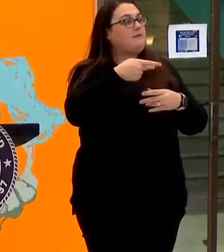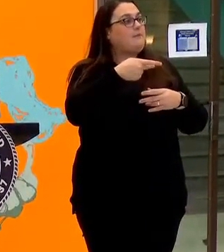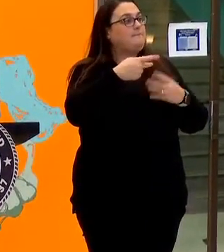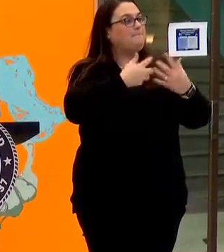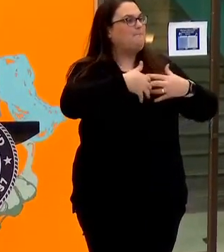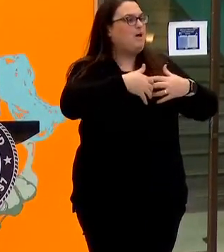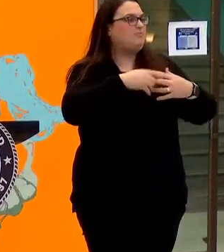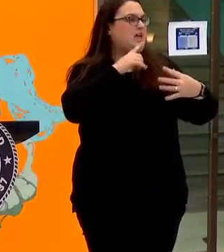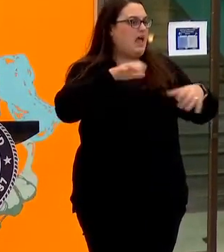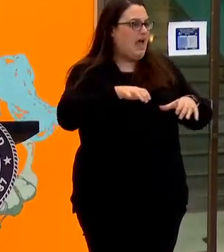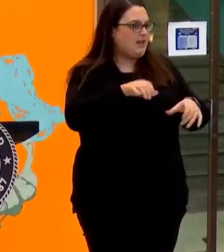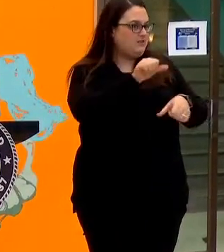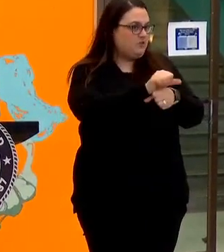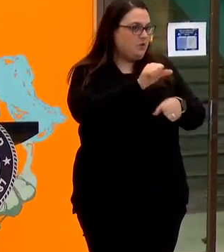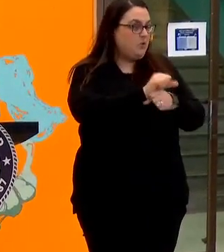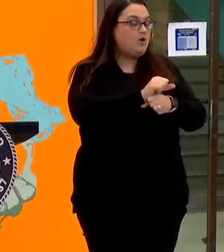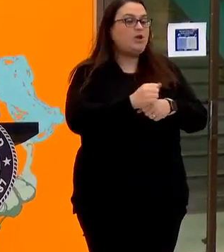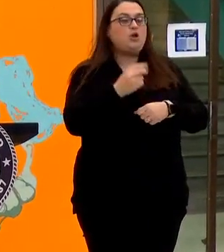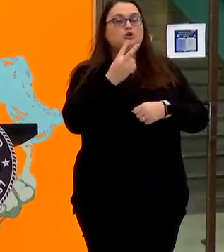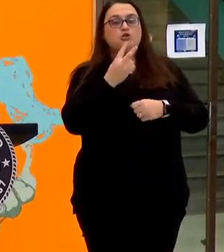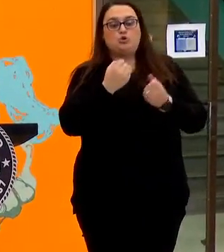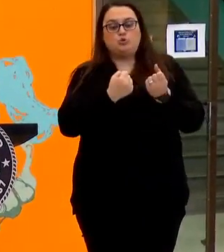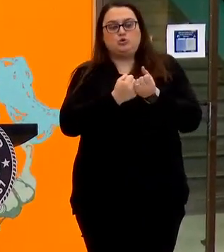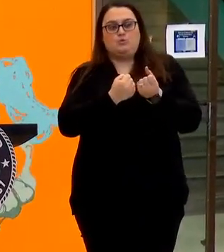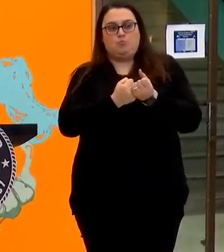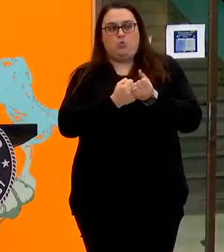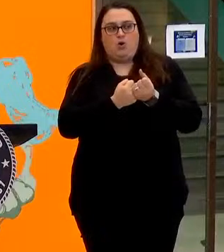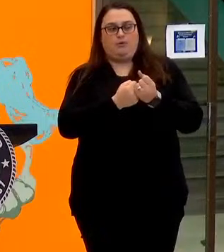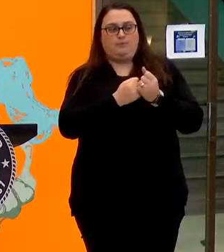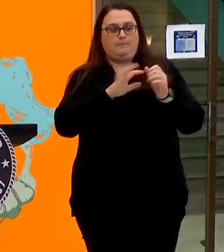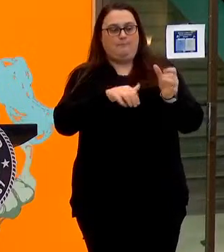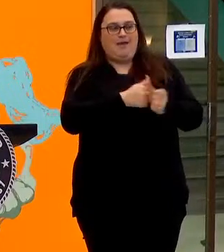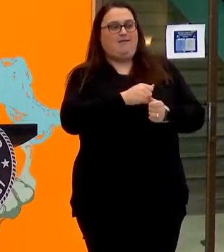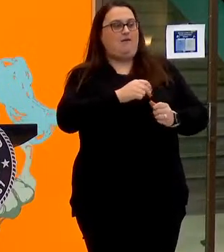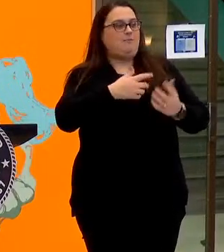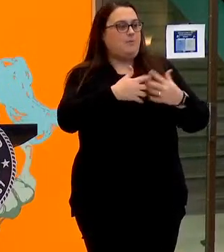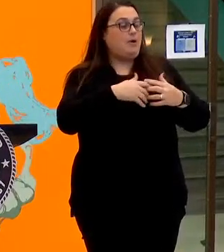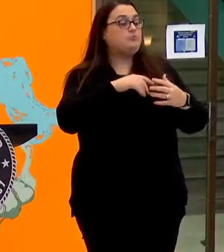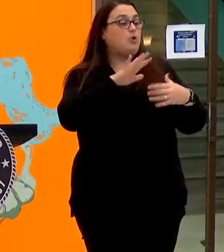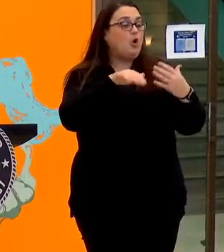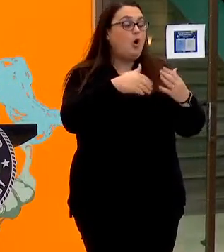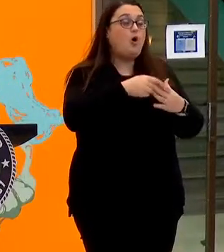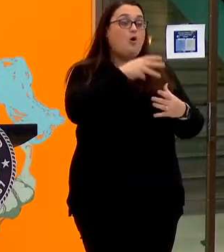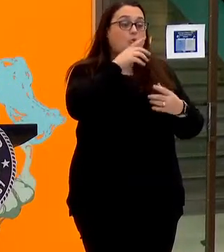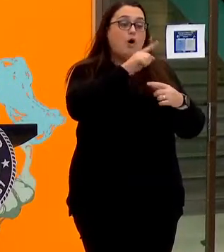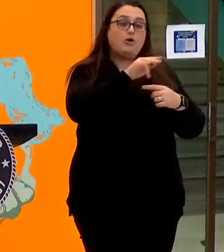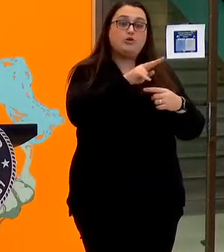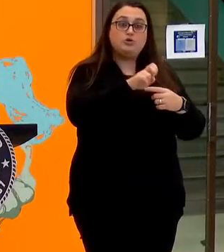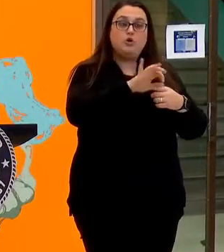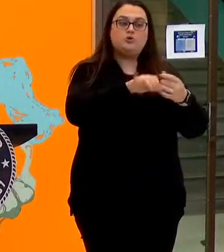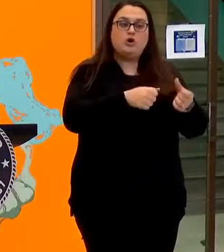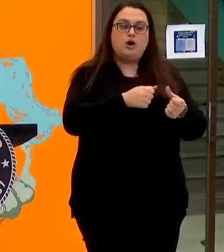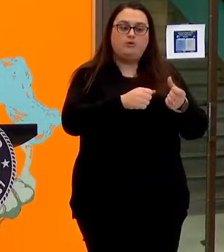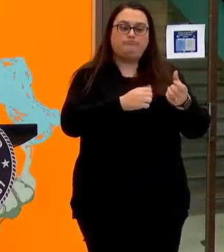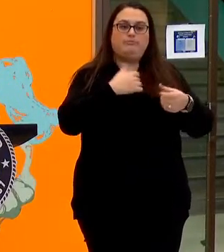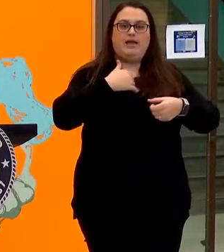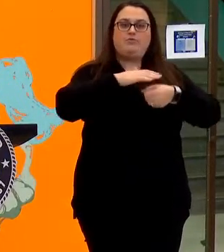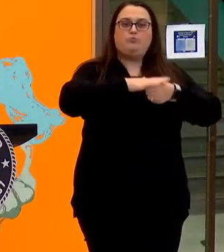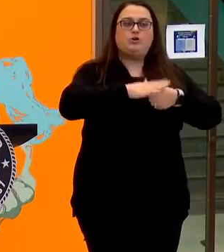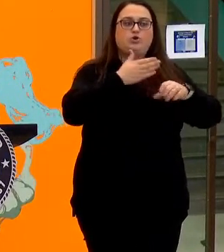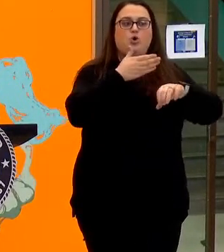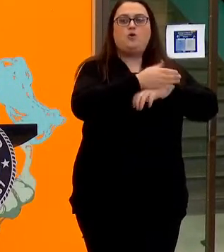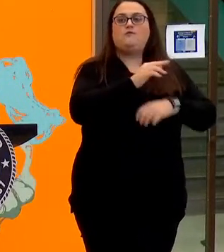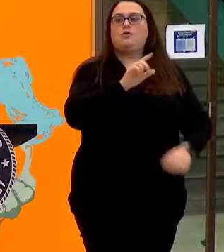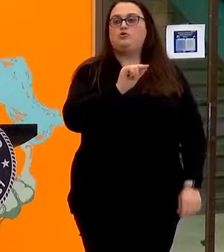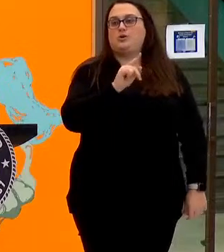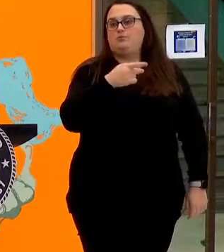working, support from 2 backup pumps, but now all water zones are pressurized above that 20 psi threshold,